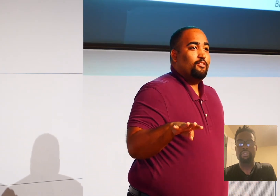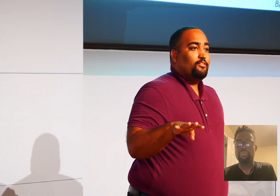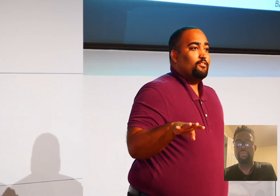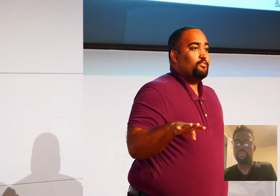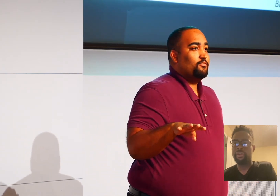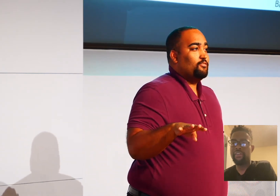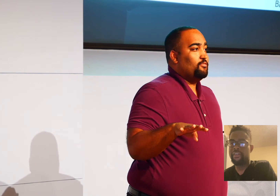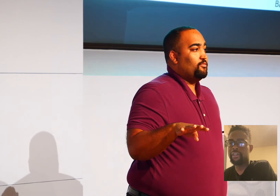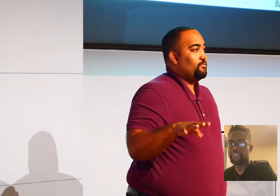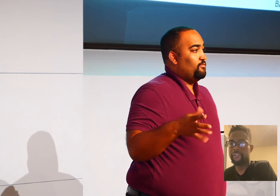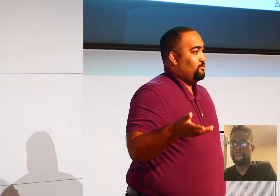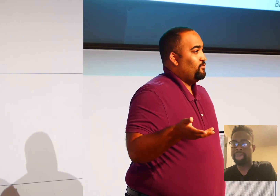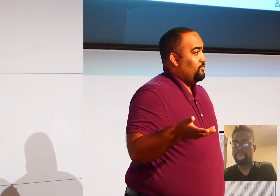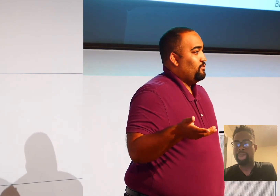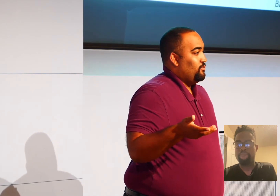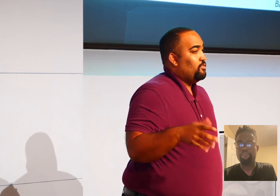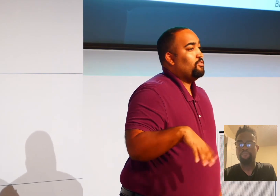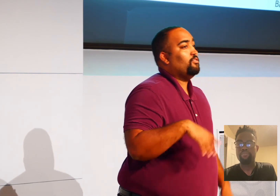to ignore that fact.